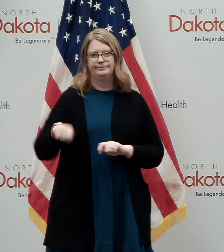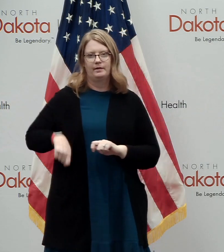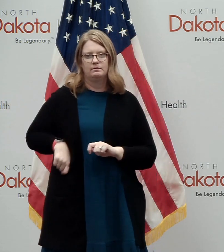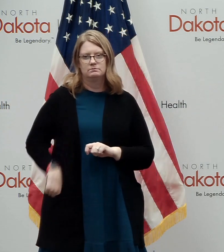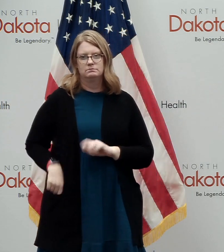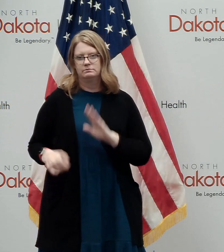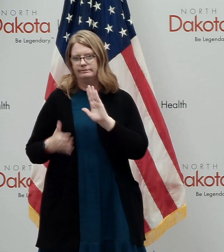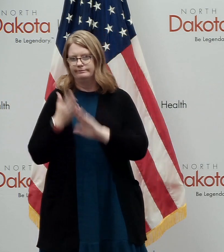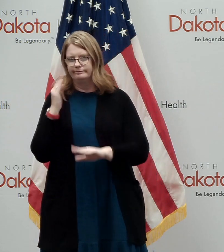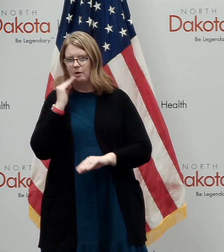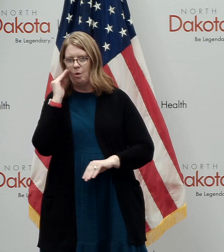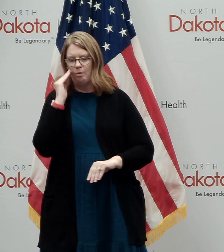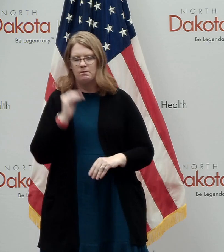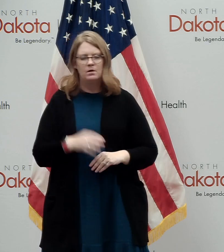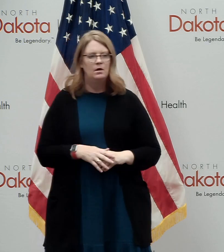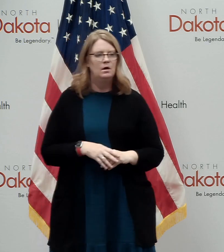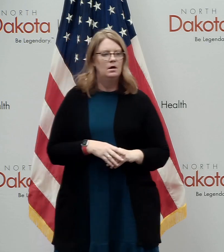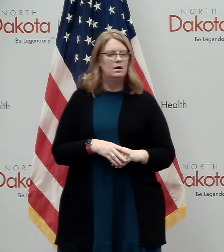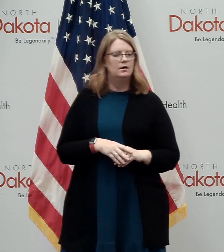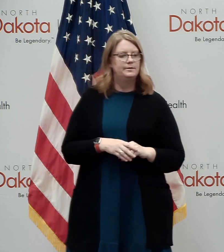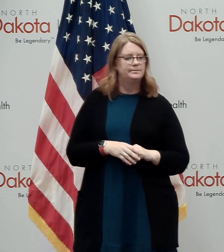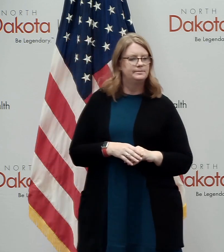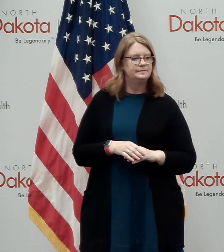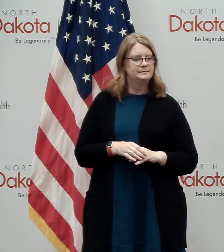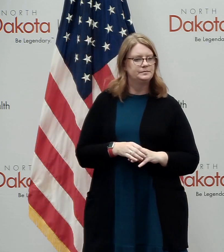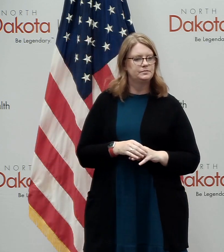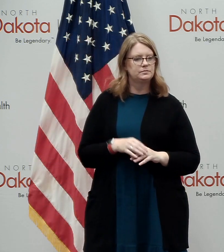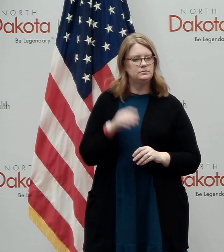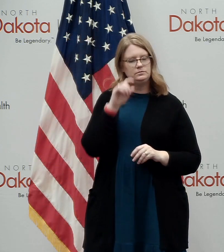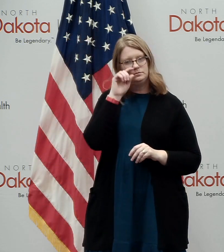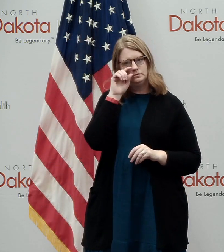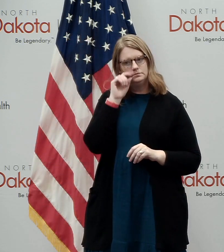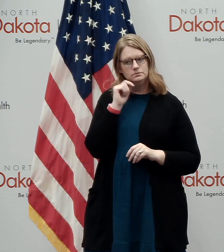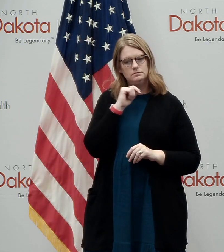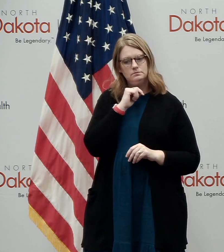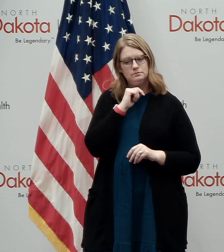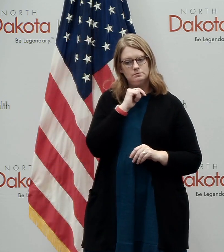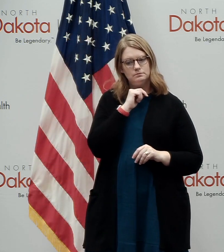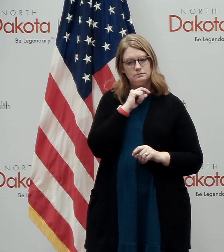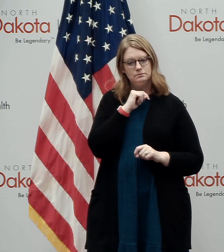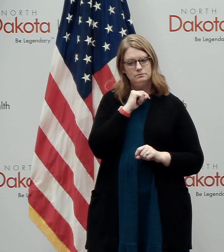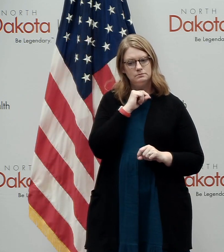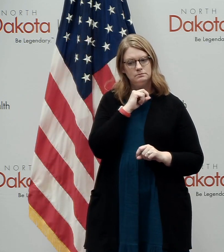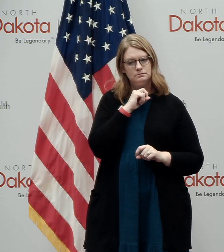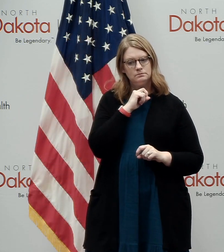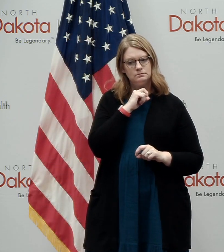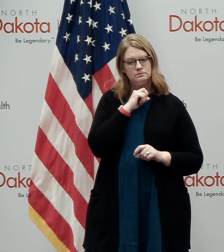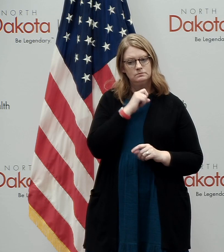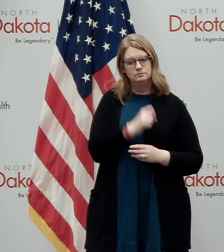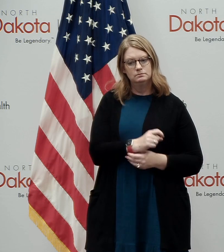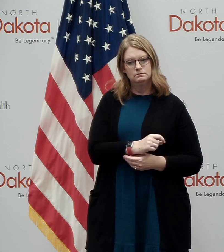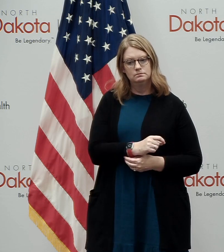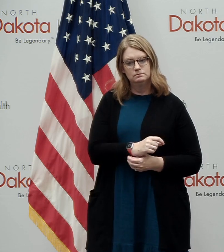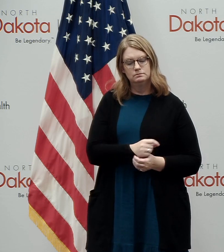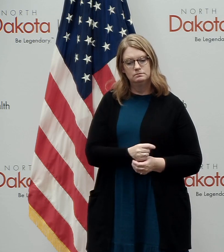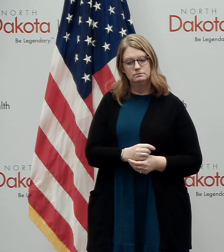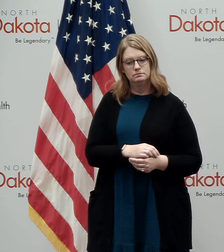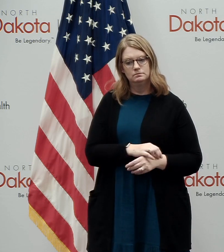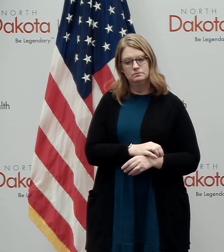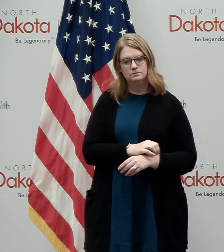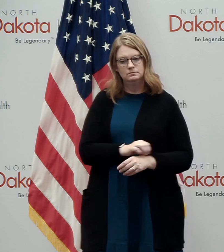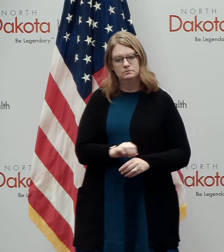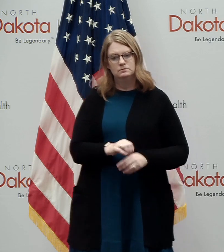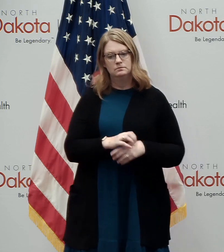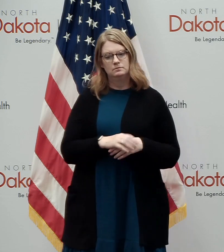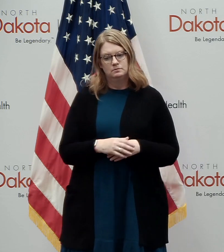way. One of the things with voting by mail, and one of the things we really want people to keep in